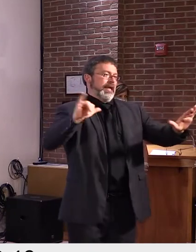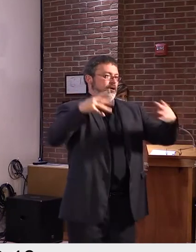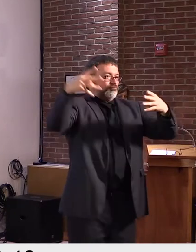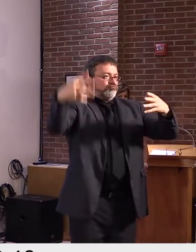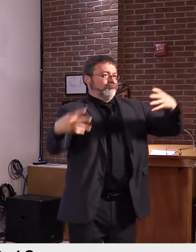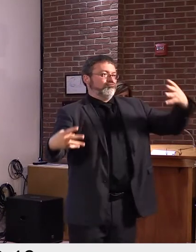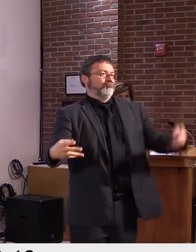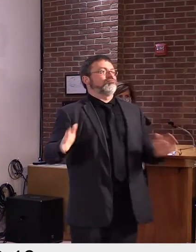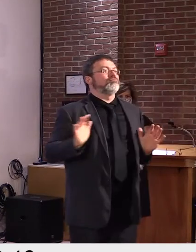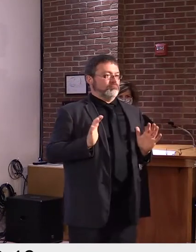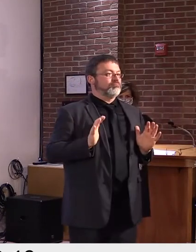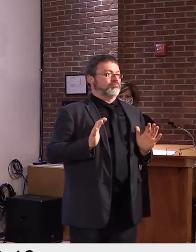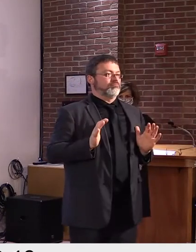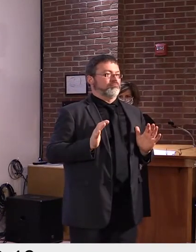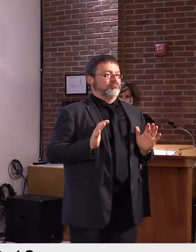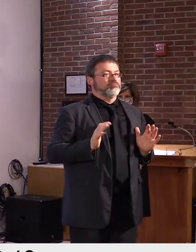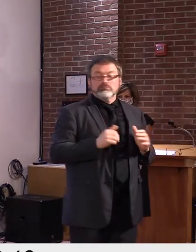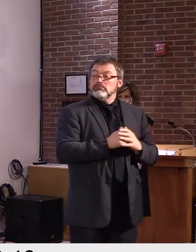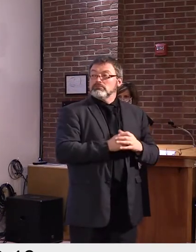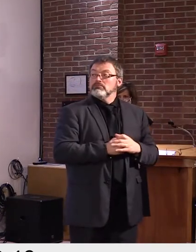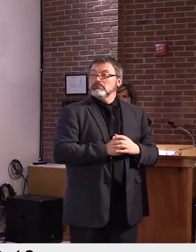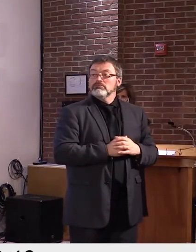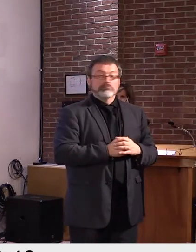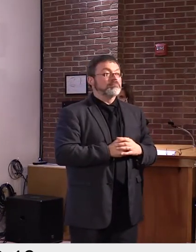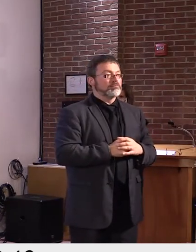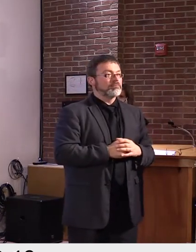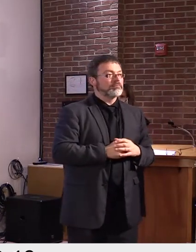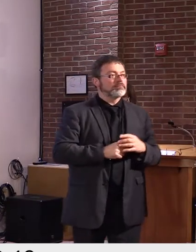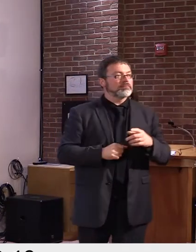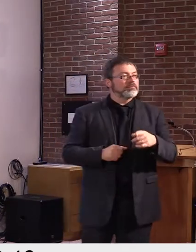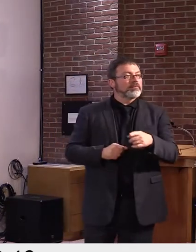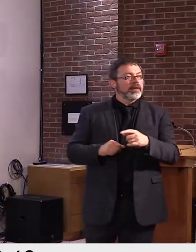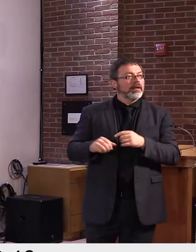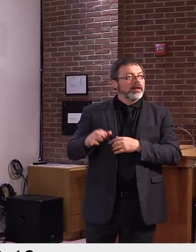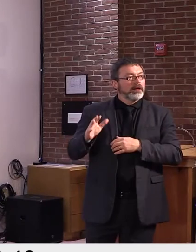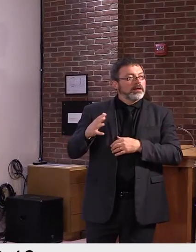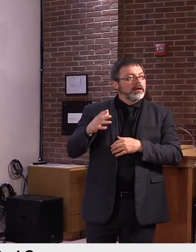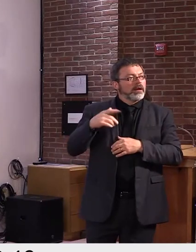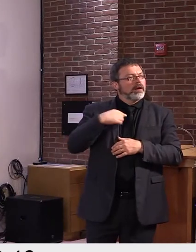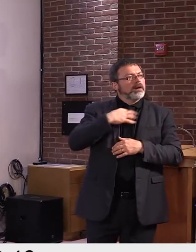Quick clarifying question on the Windham County family cluster. How many cases are in that one?